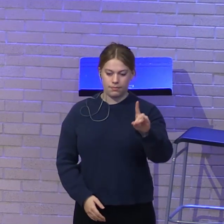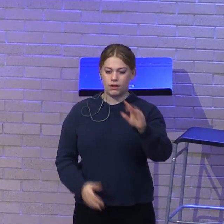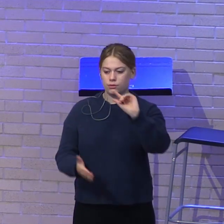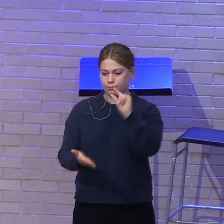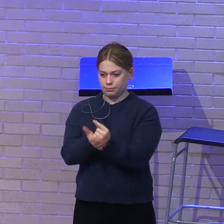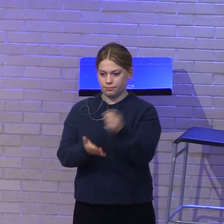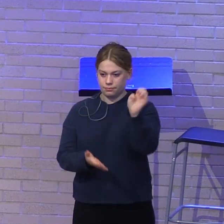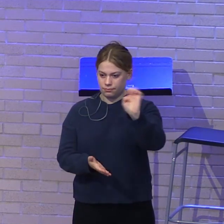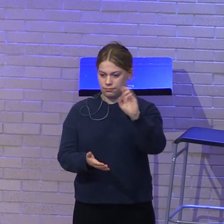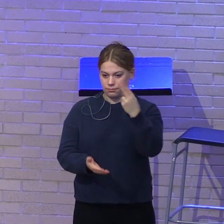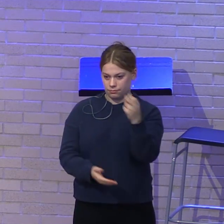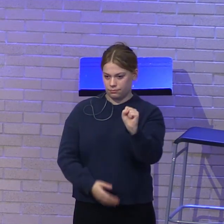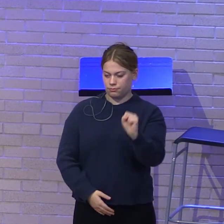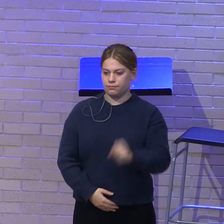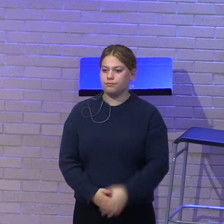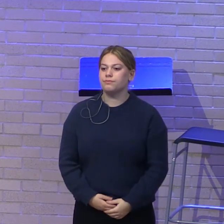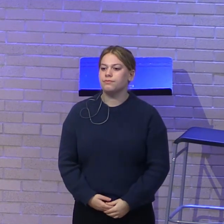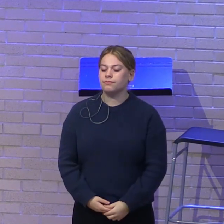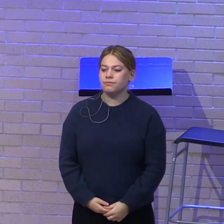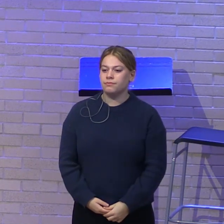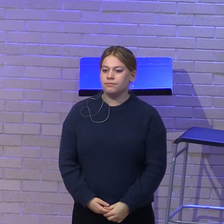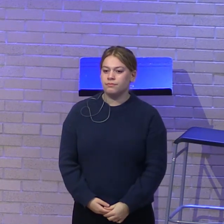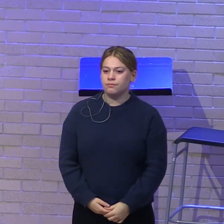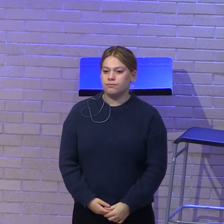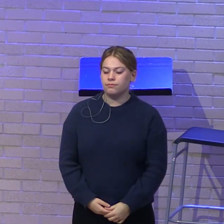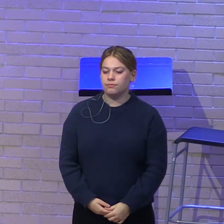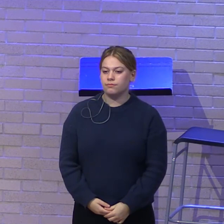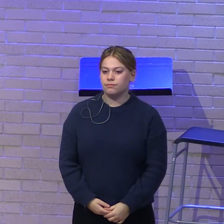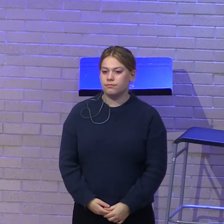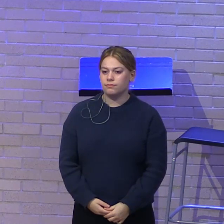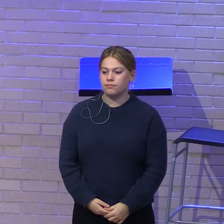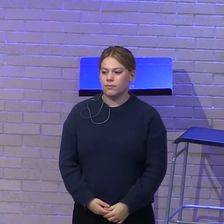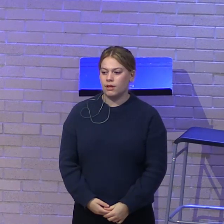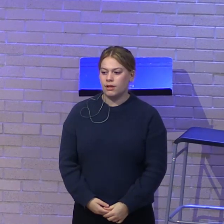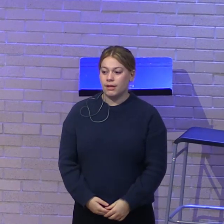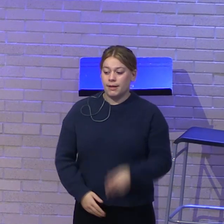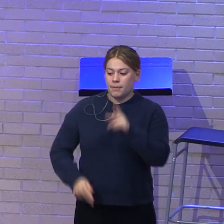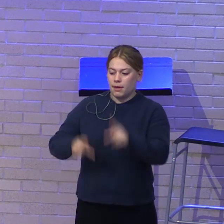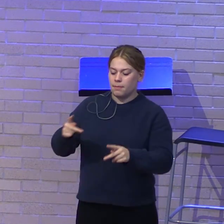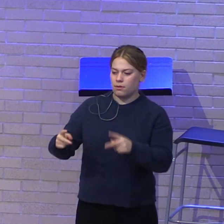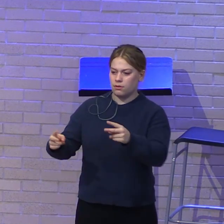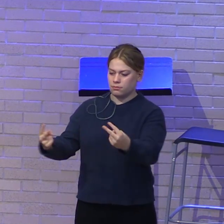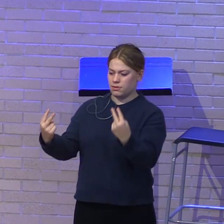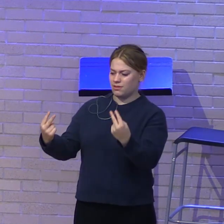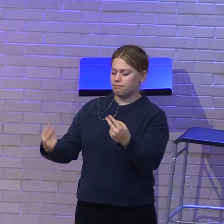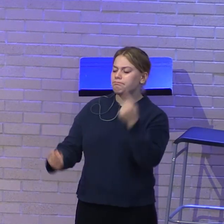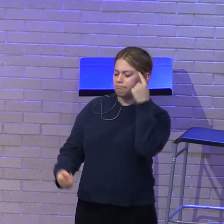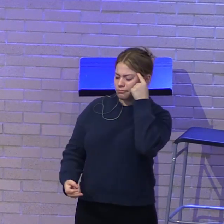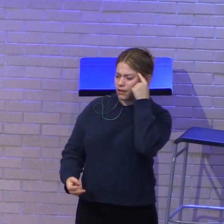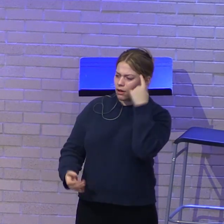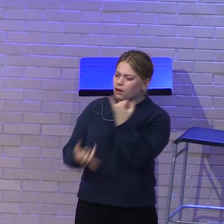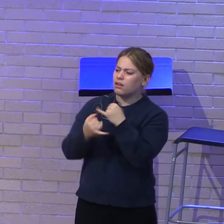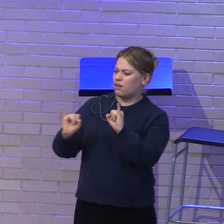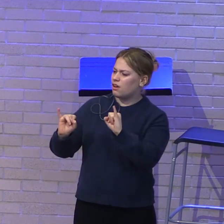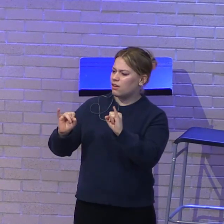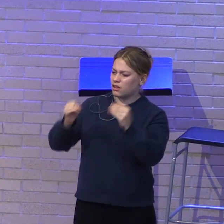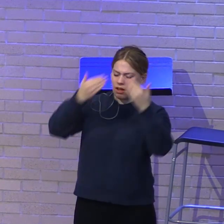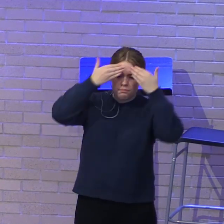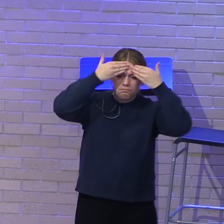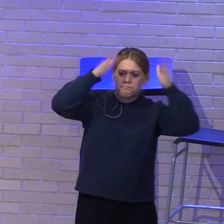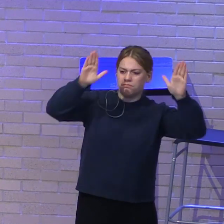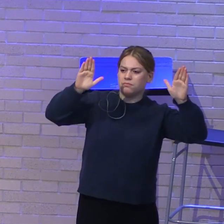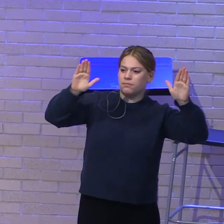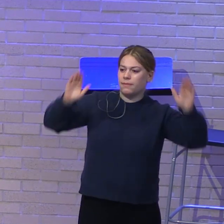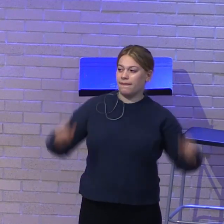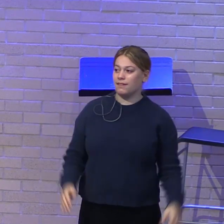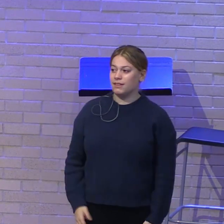School. And during my time there, I was known for being very independent and outgoing and open-minded, which is completely different